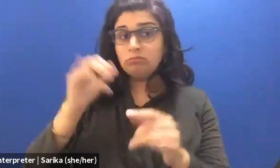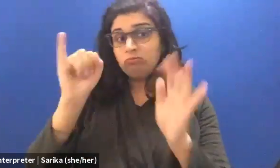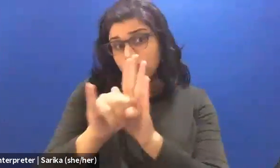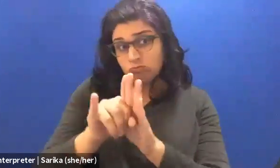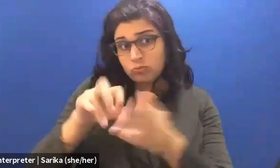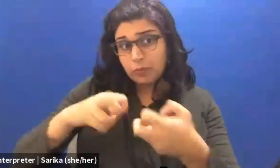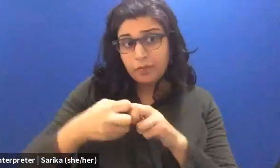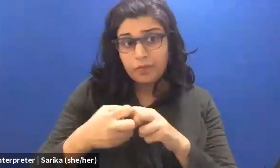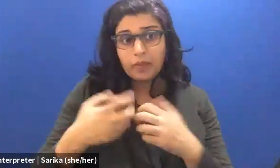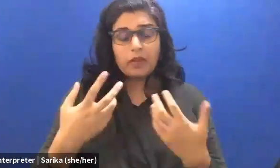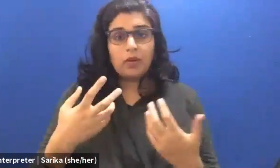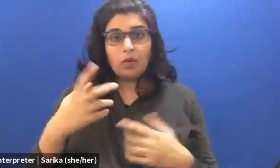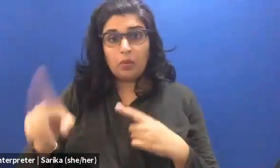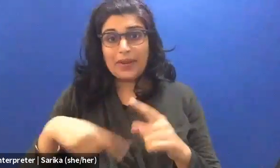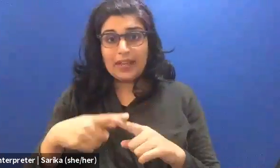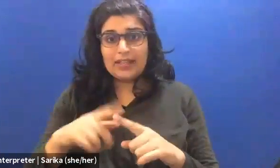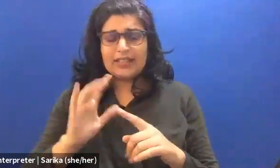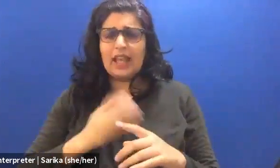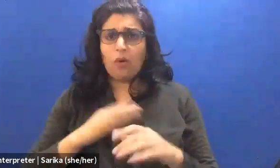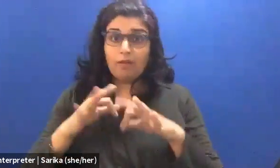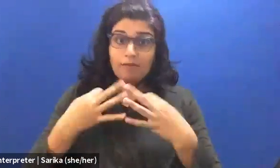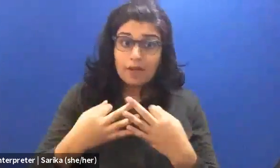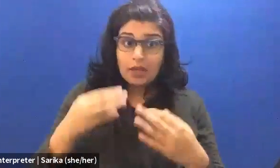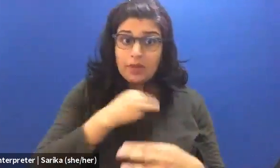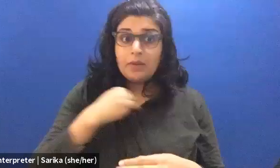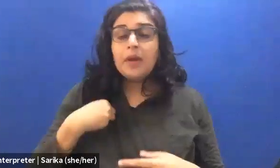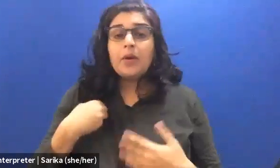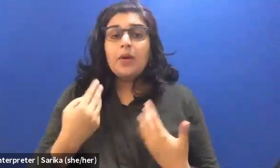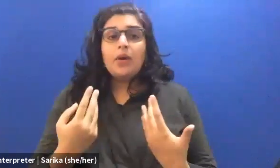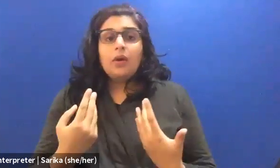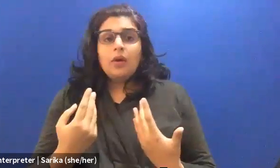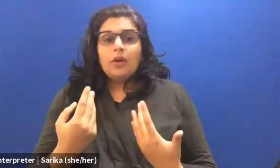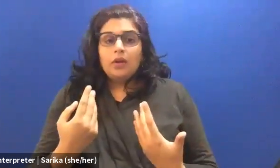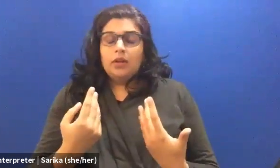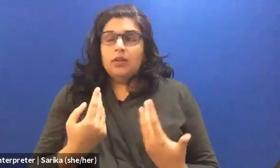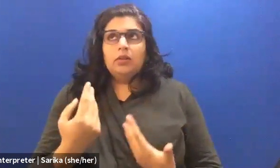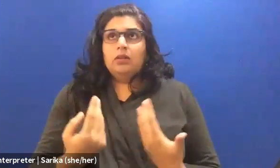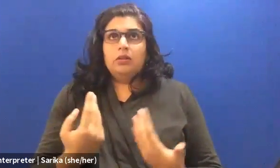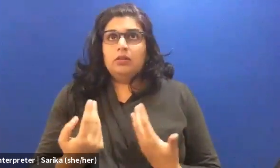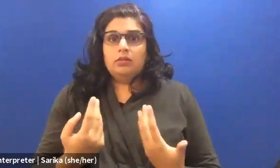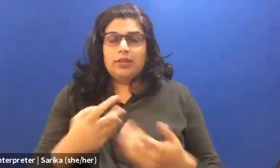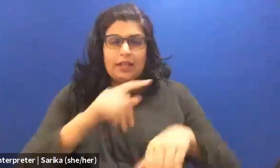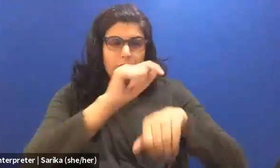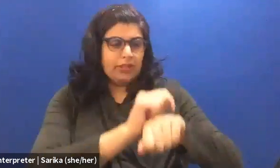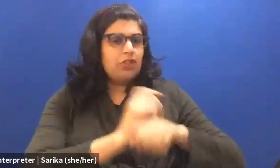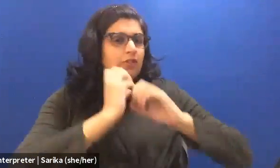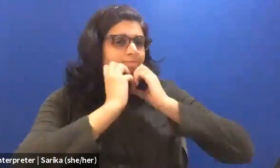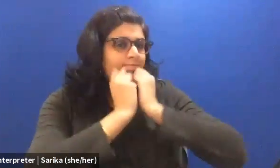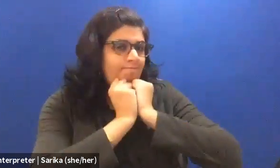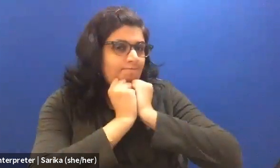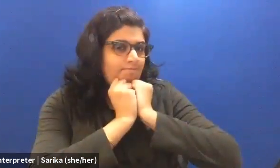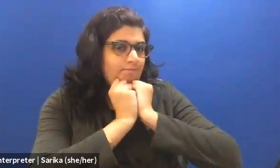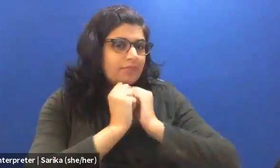problem when it's our family members? And going back to that traditional value like